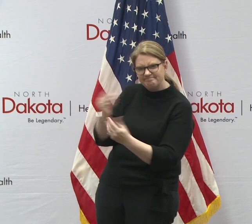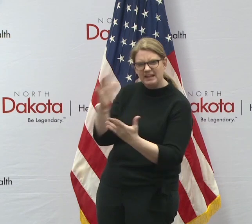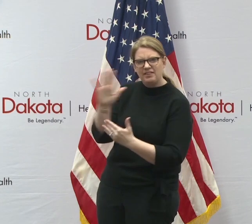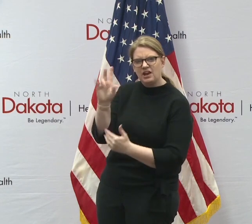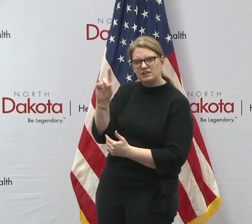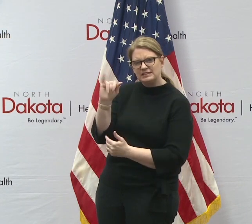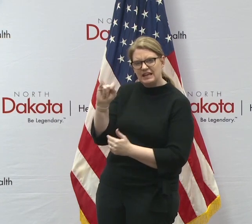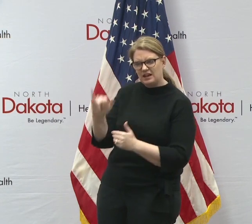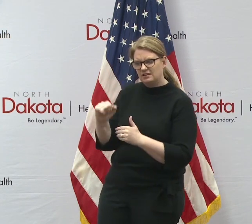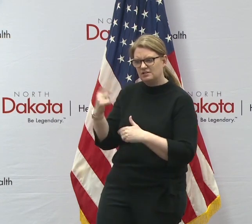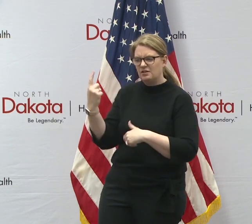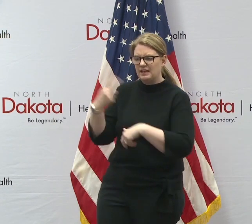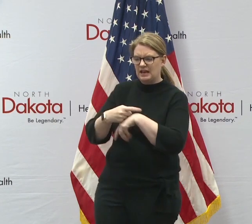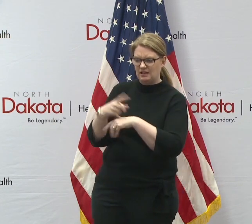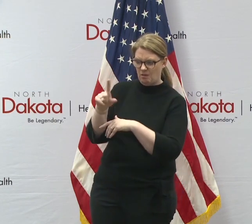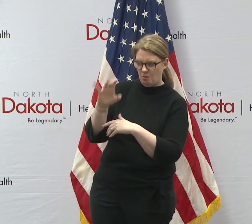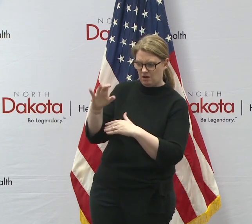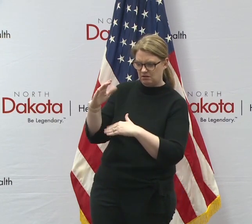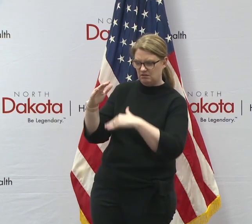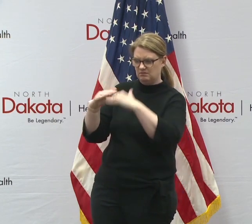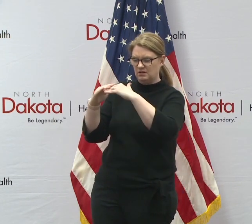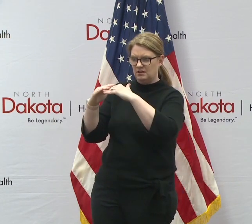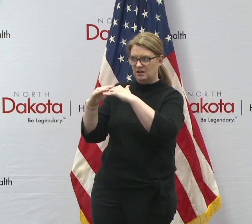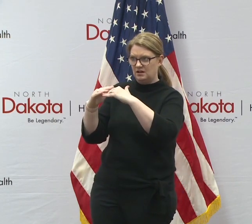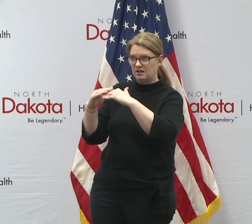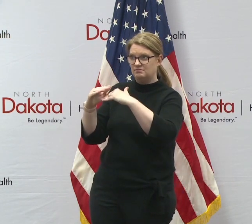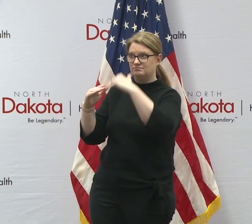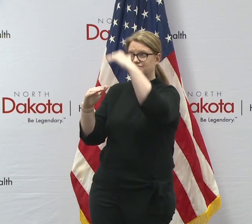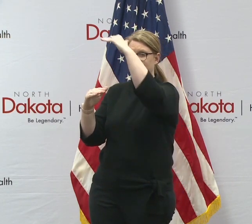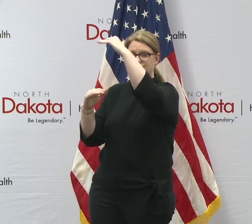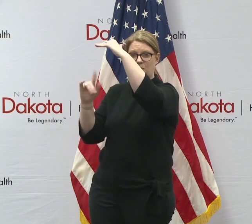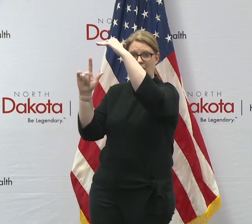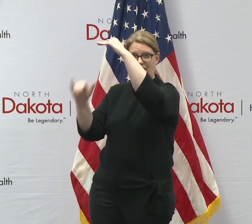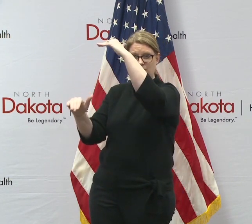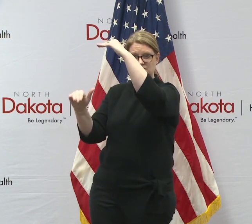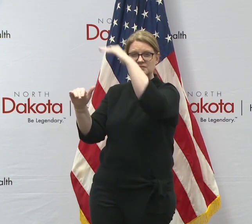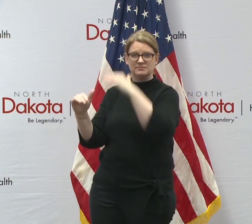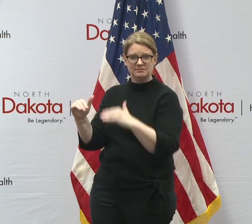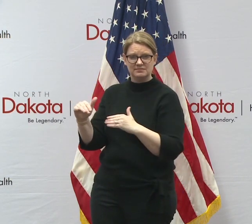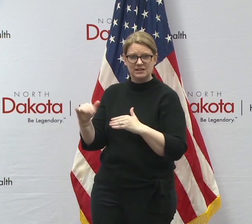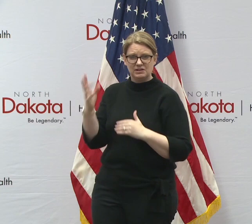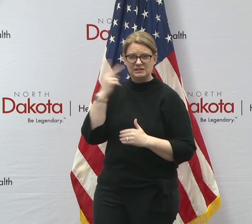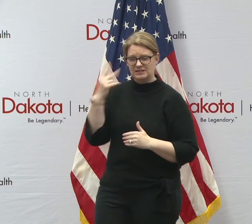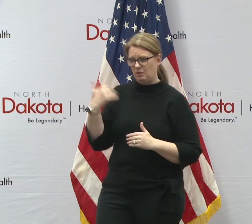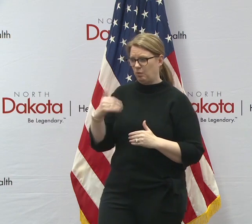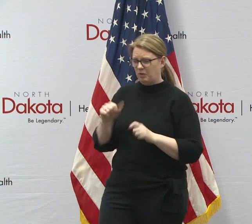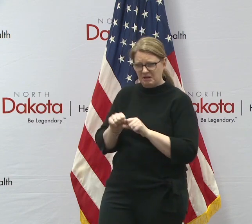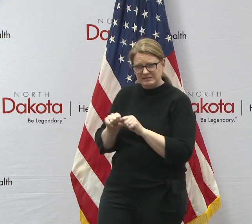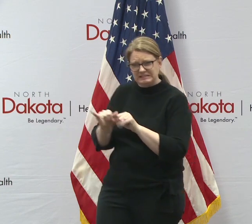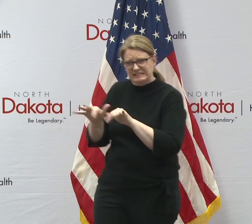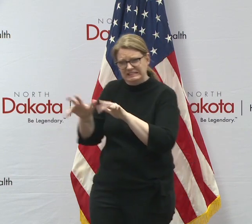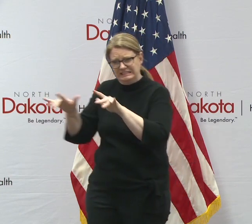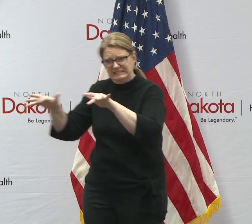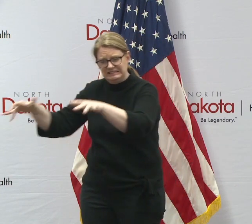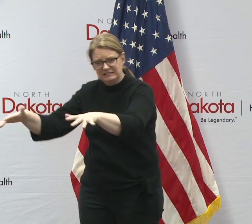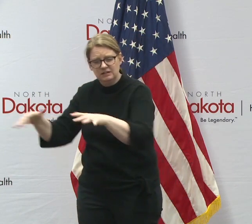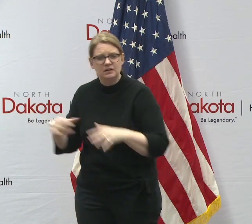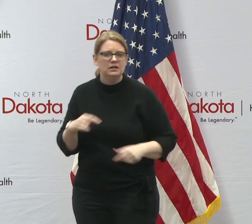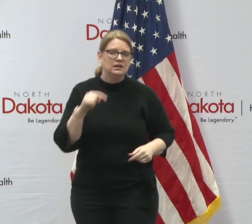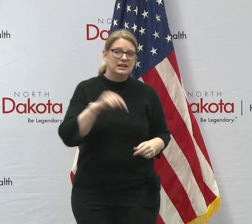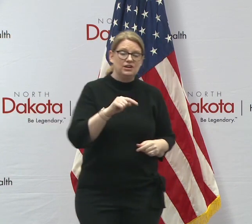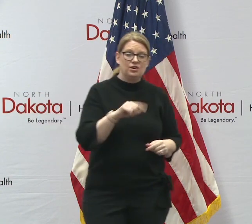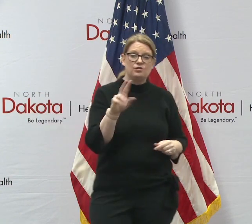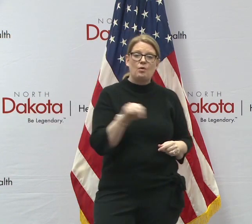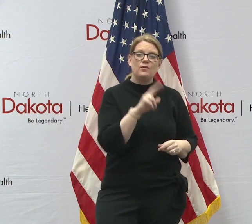to 1,000, and you can see when those curves were climbing how fast some of this spread. Now in North Dakota, because we